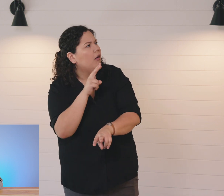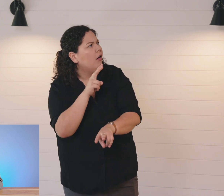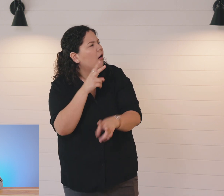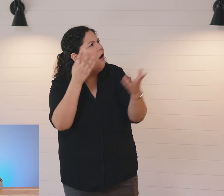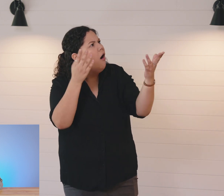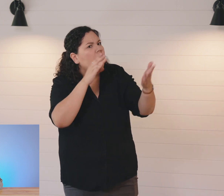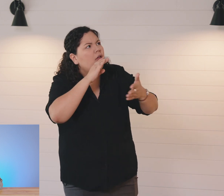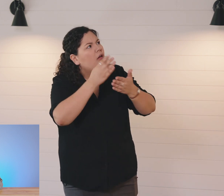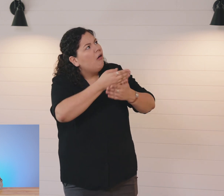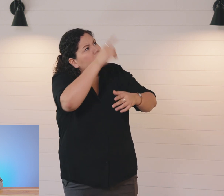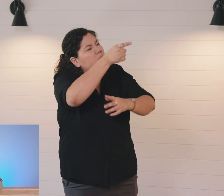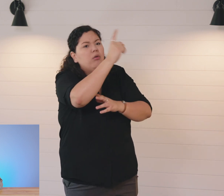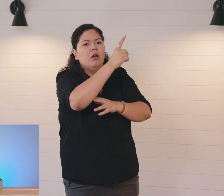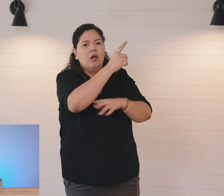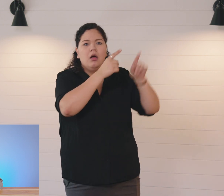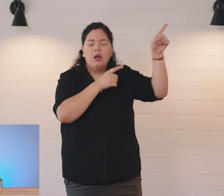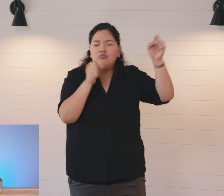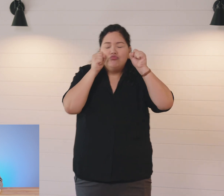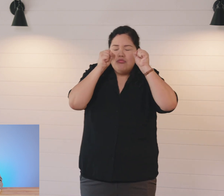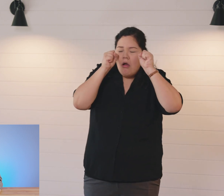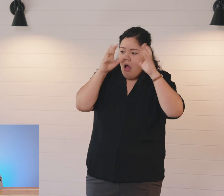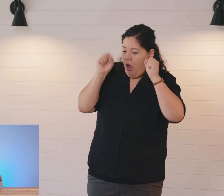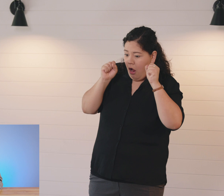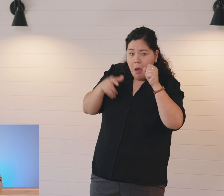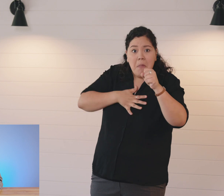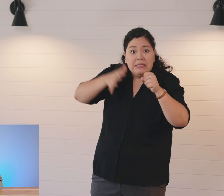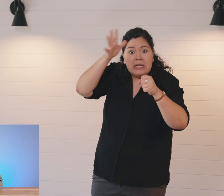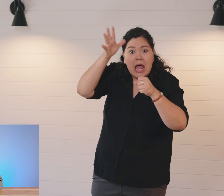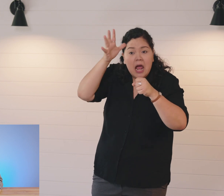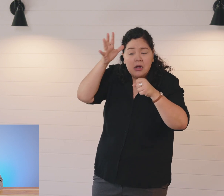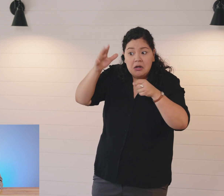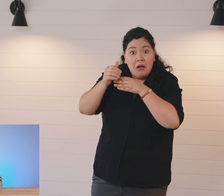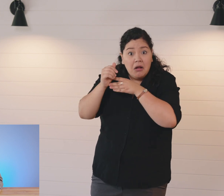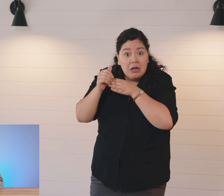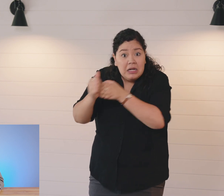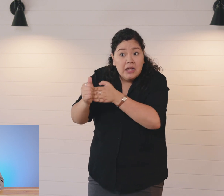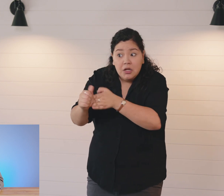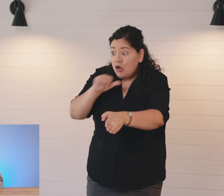and scolded her. She was so shocked to see her father